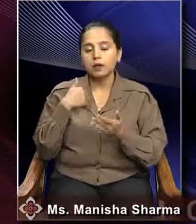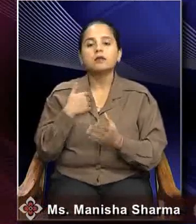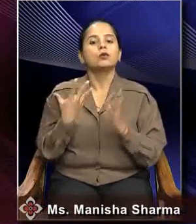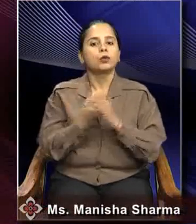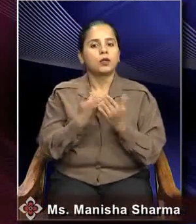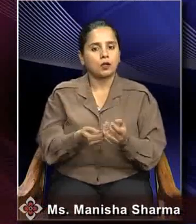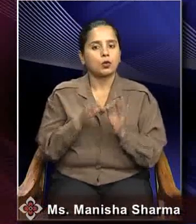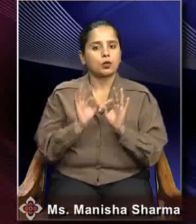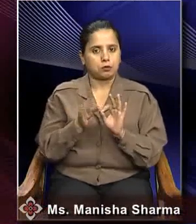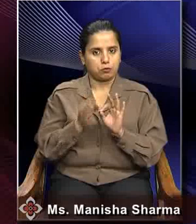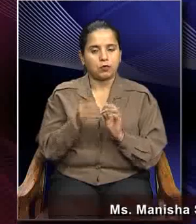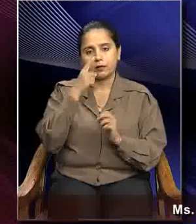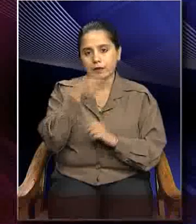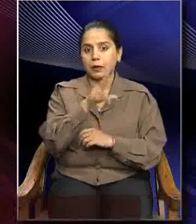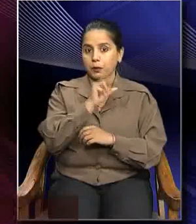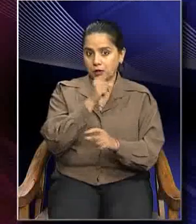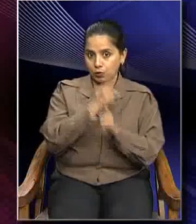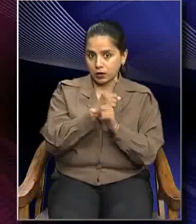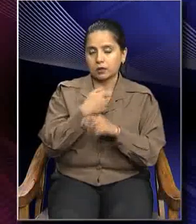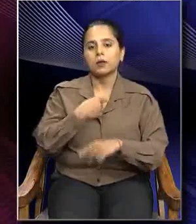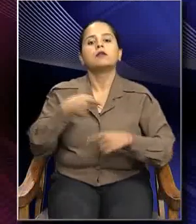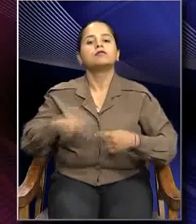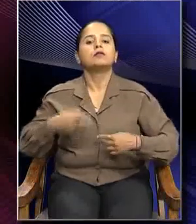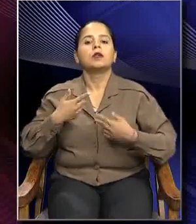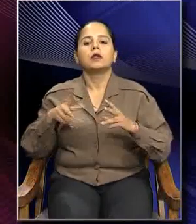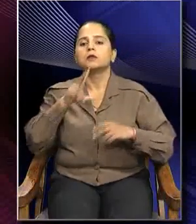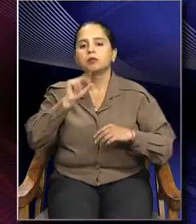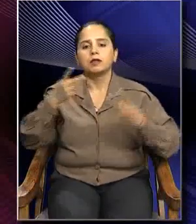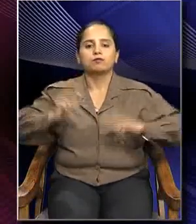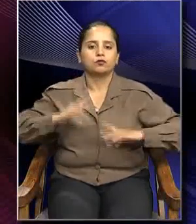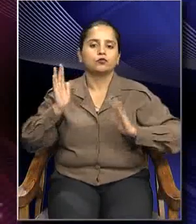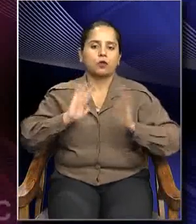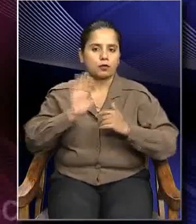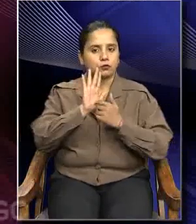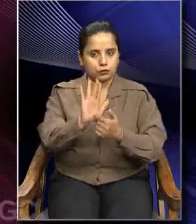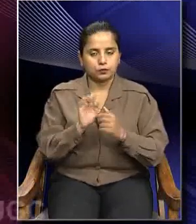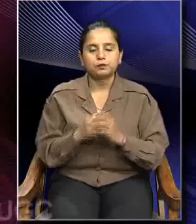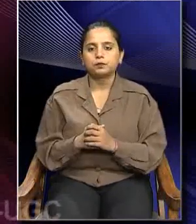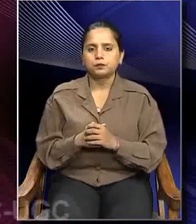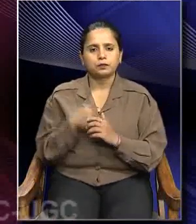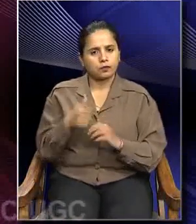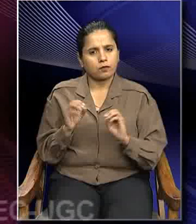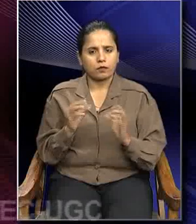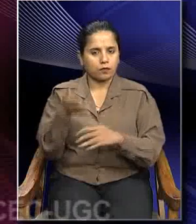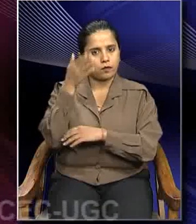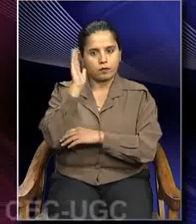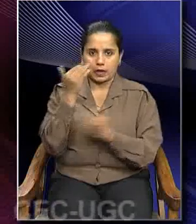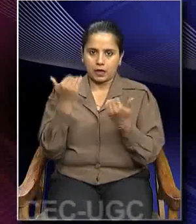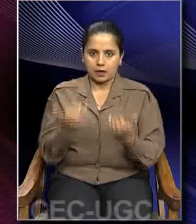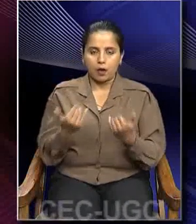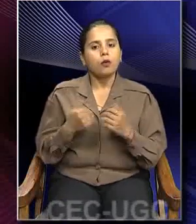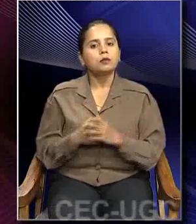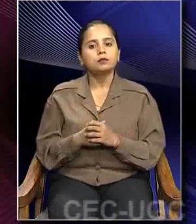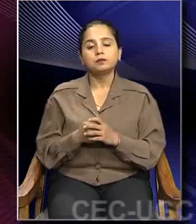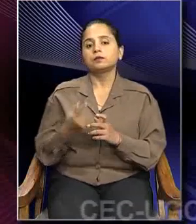be interpreting my lecture in sign language. So let us begin our lecture. And